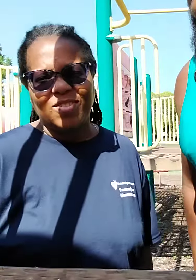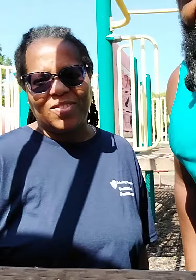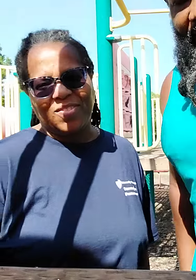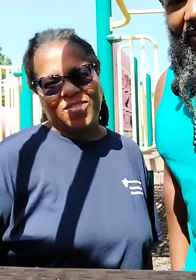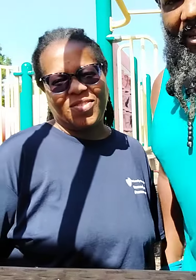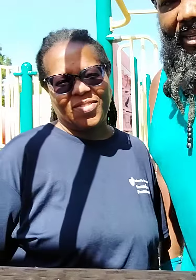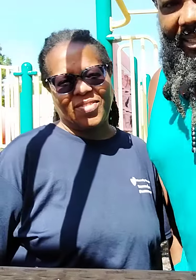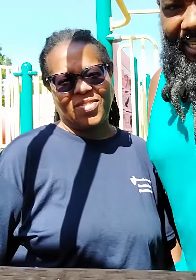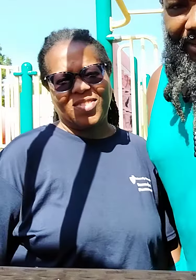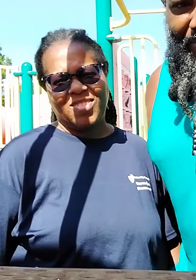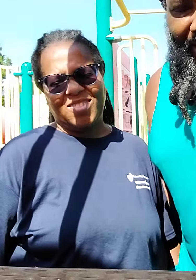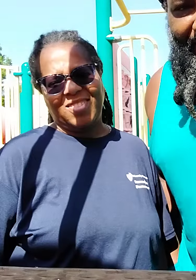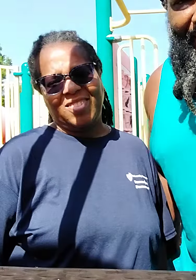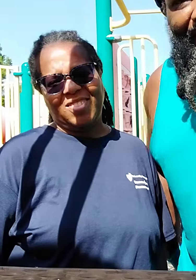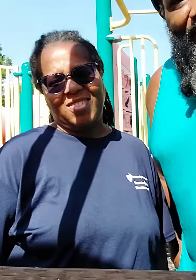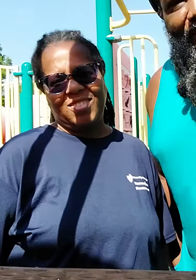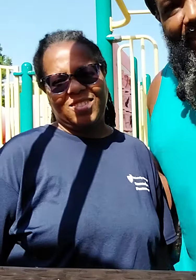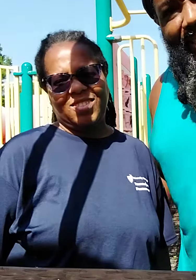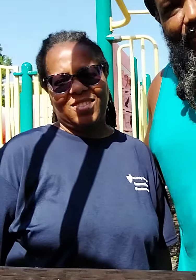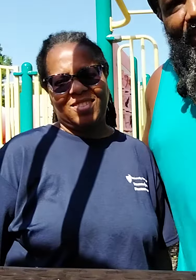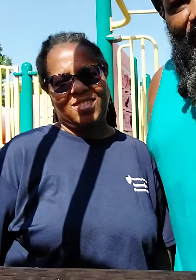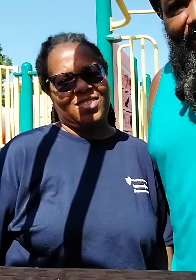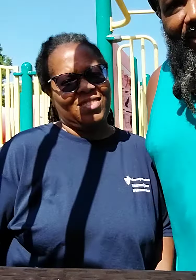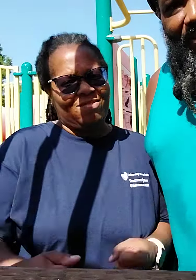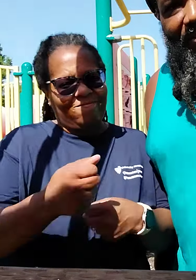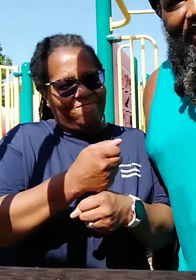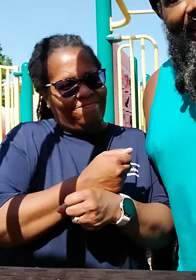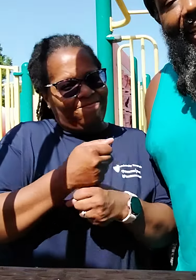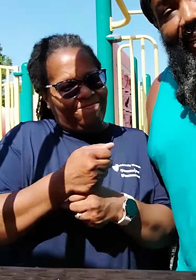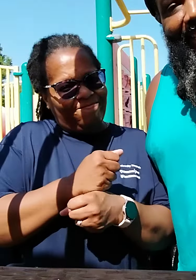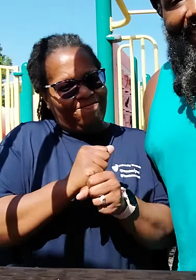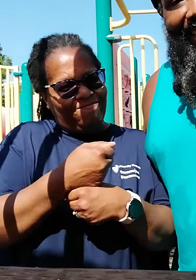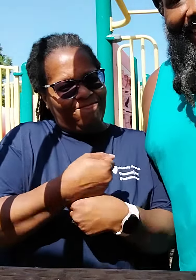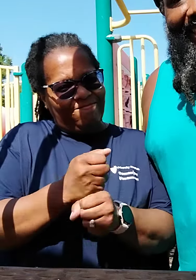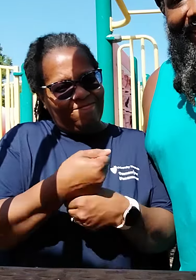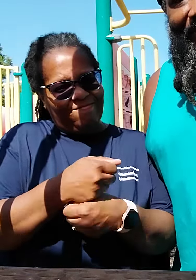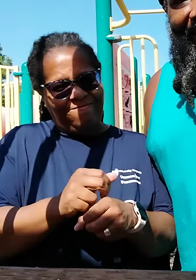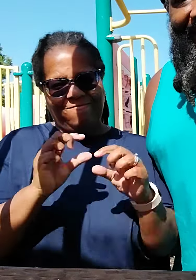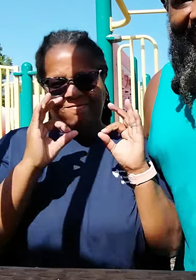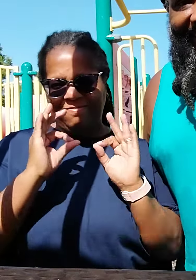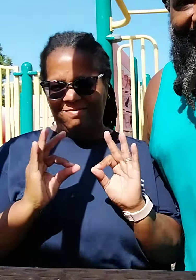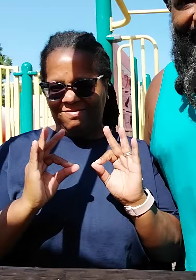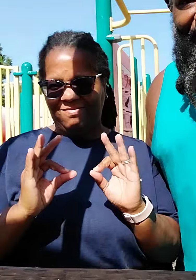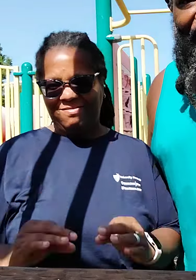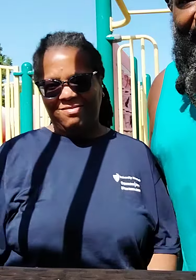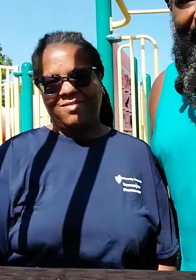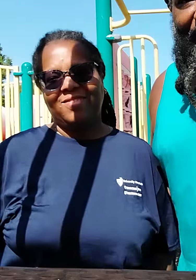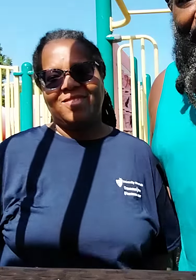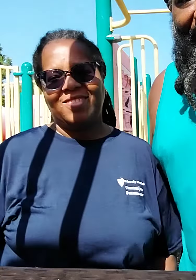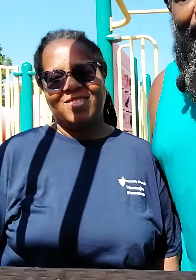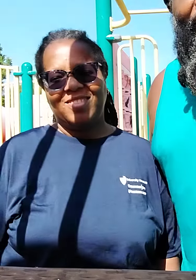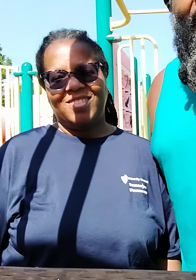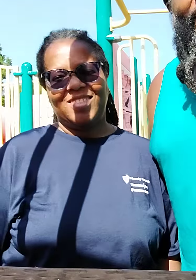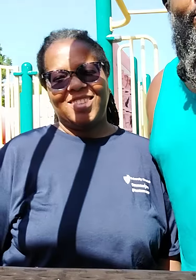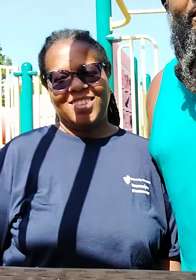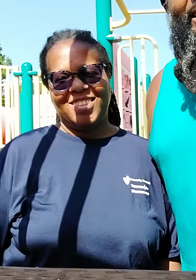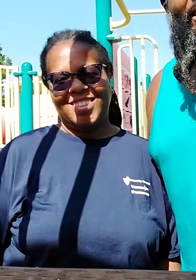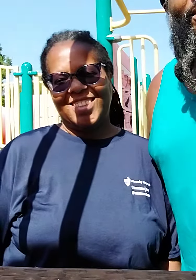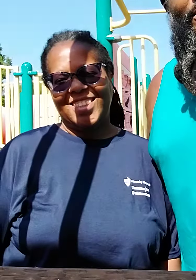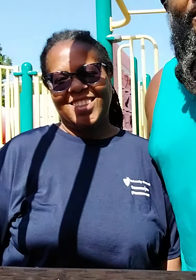So hey, it's the end of the month. So hey, this is how we starting it off and ending it. So hey, love yourself, those gonna love you back. Appreciate those, appreciate you.